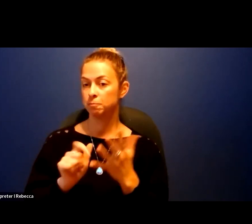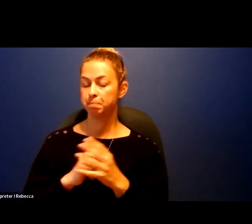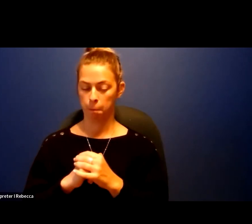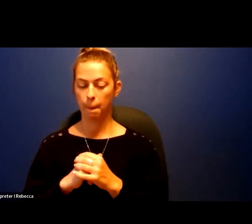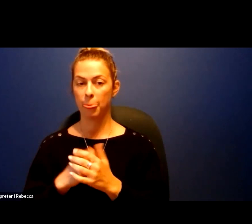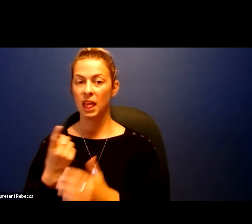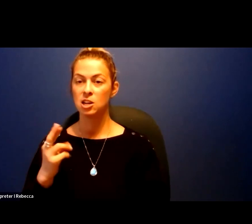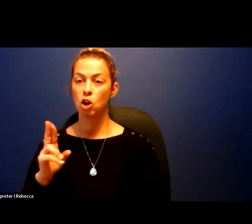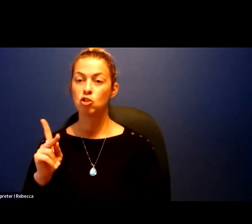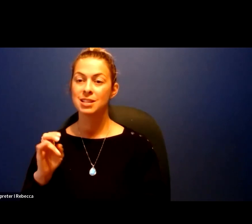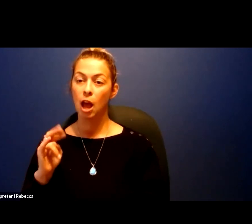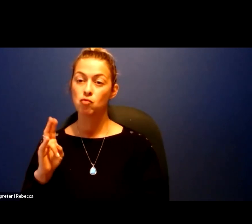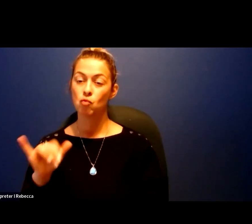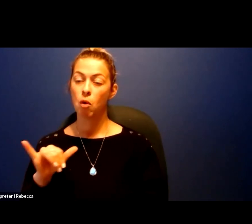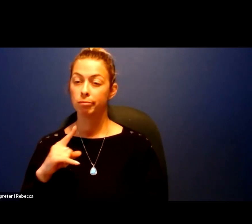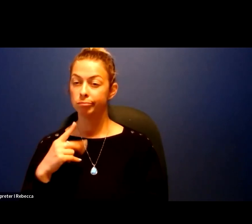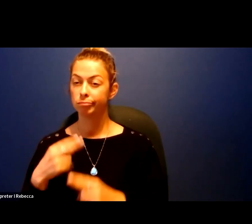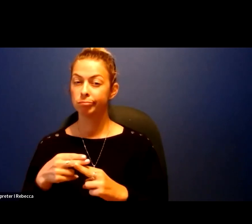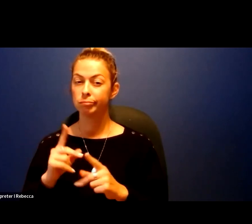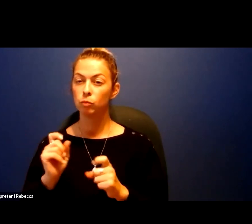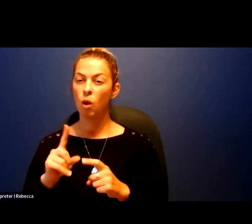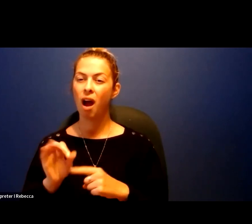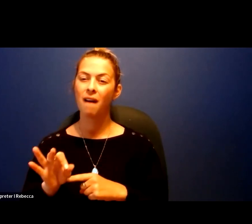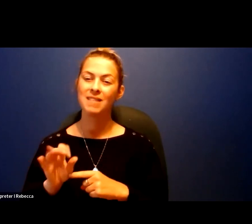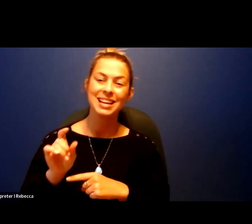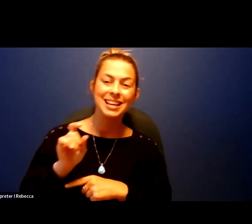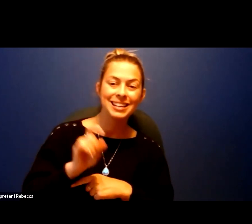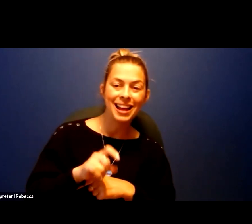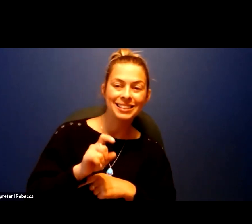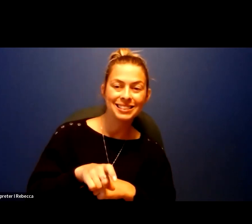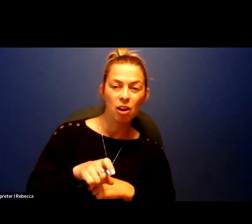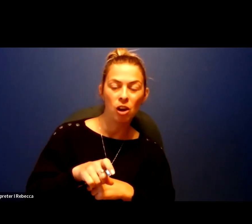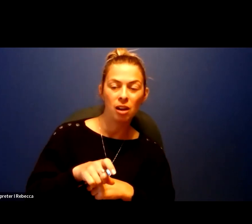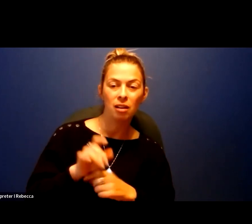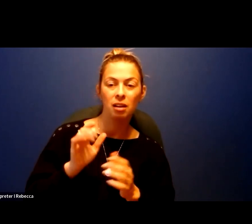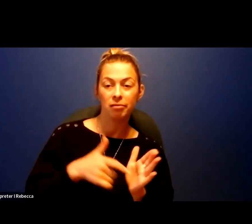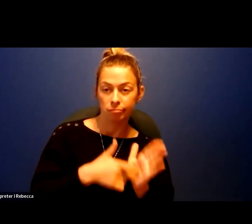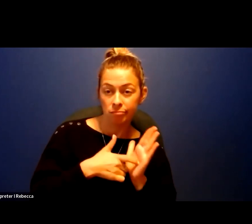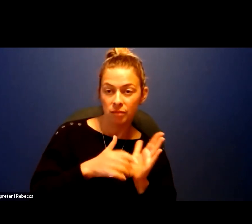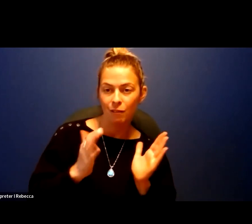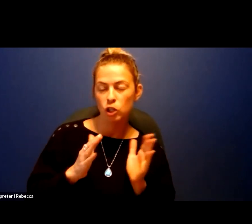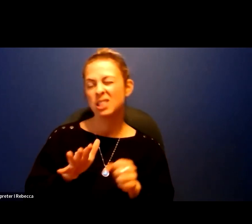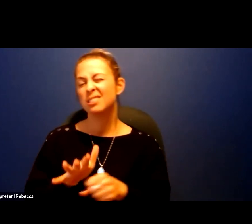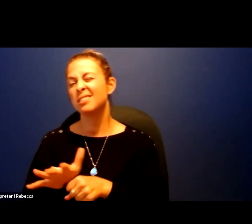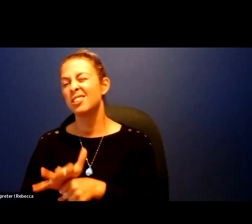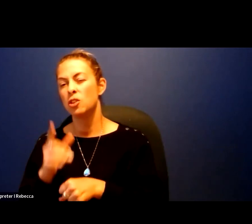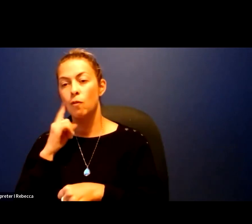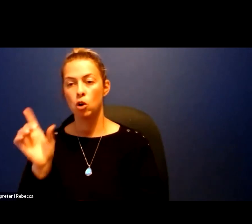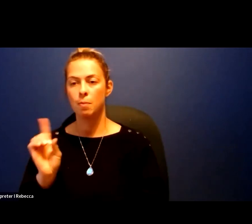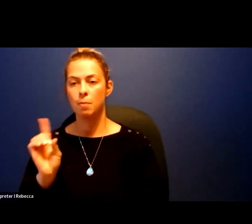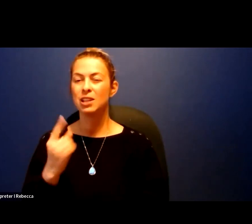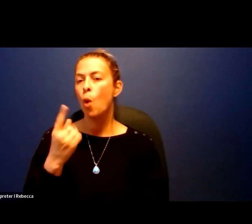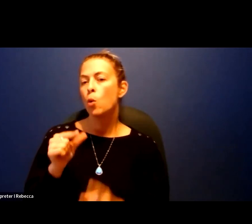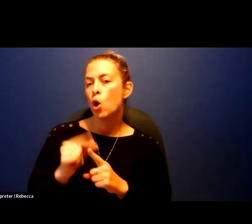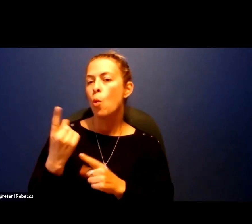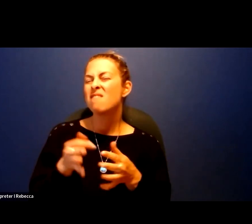Dr. Kenwright brought up this question of what's necessary or versus sufficient for democracy. Could each of you think of one word or phrase